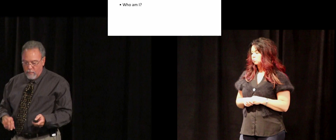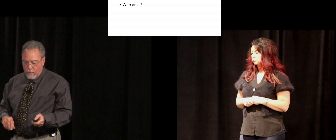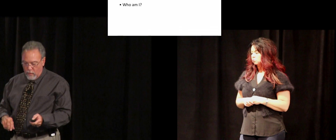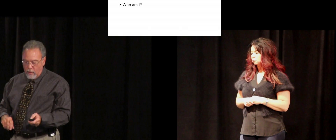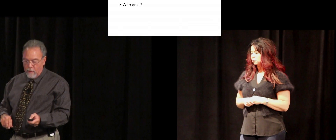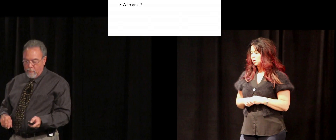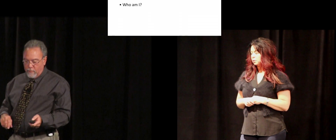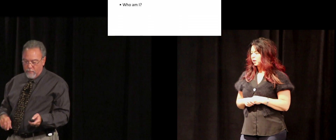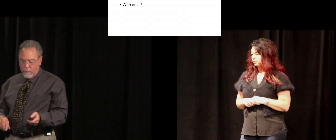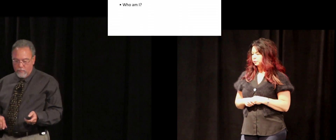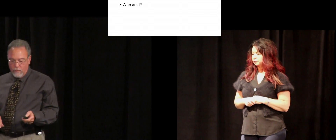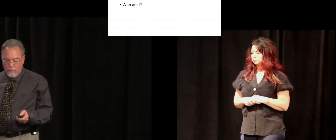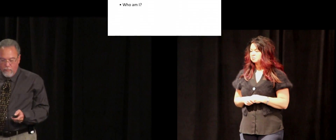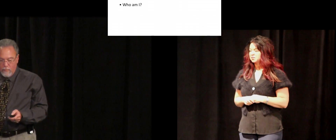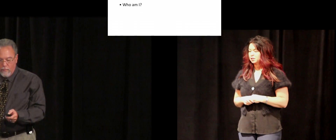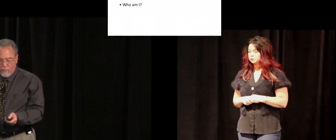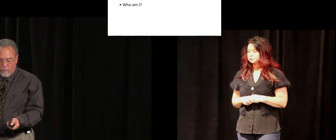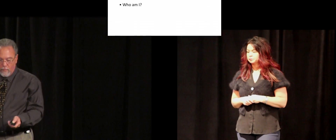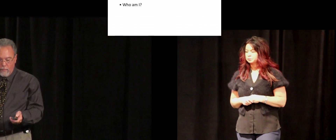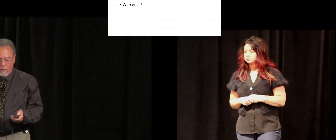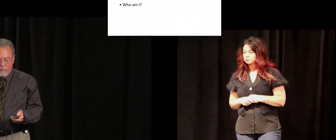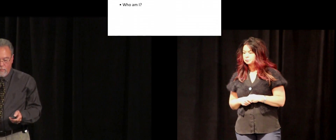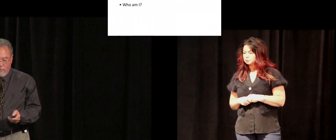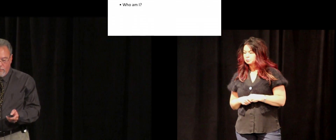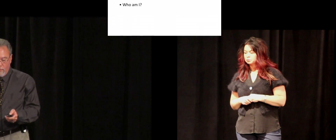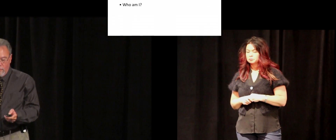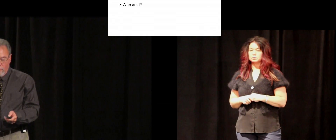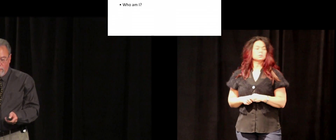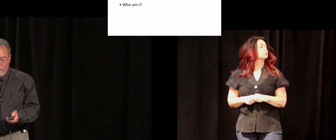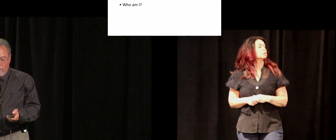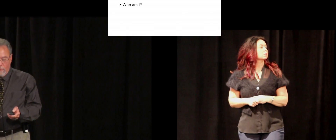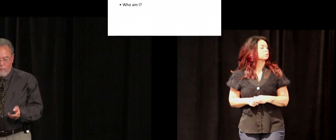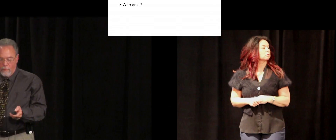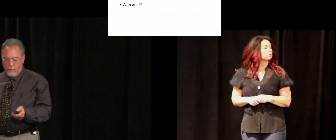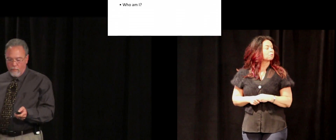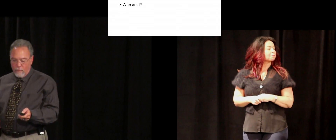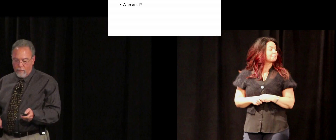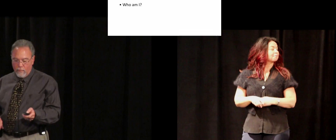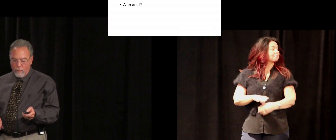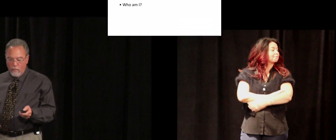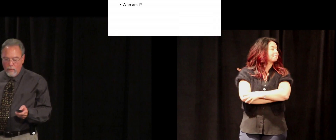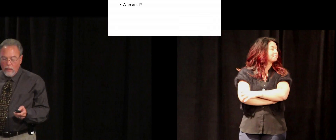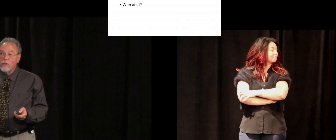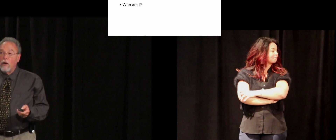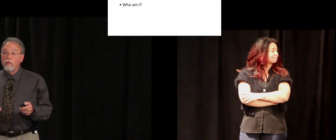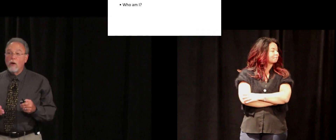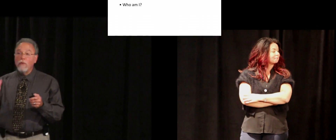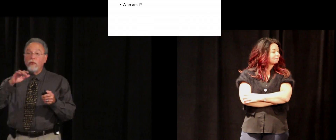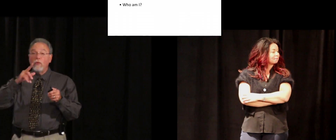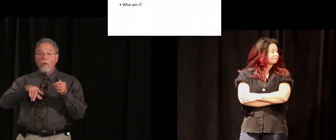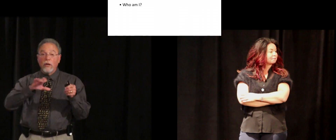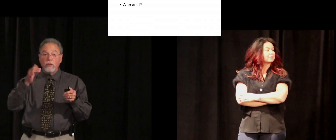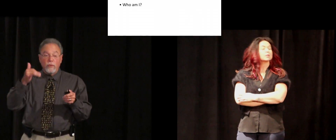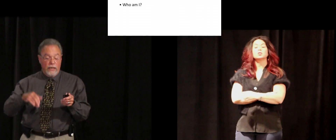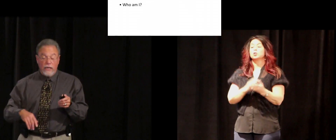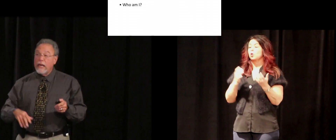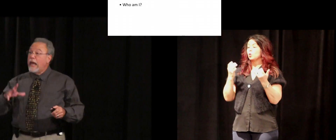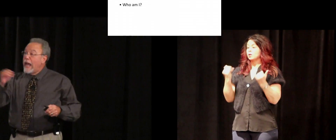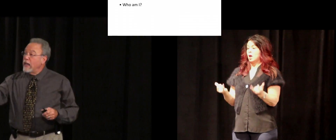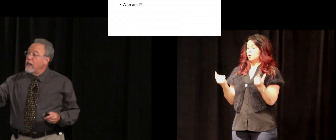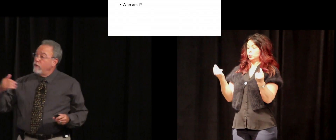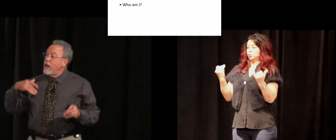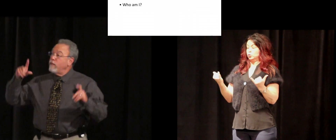And language, regardless of what kind or flavor, but language is the tool, the vehicle for transmitting that